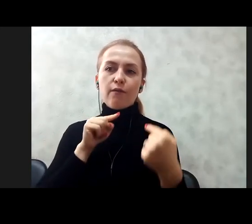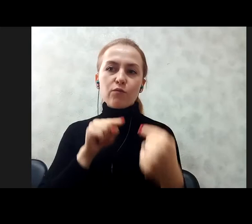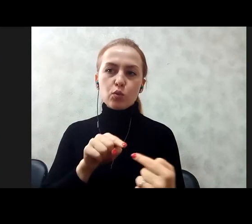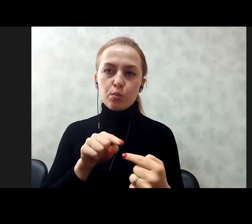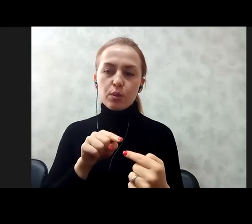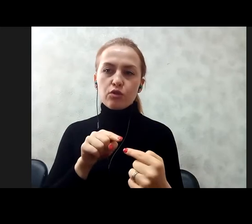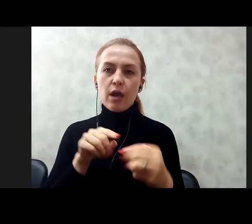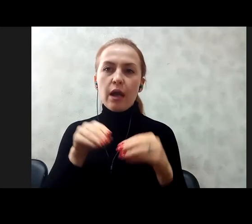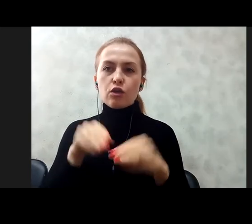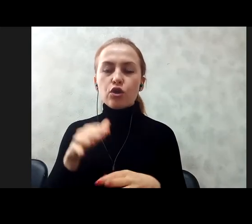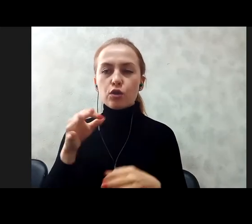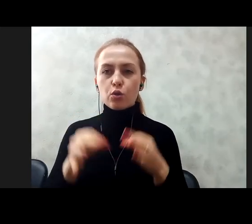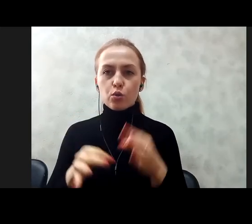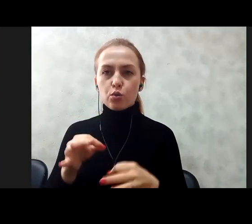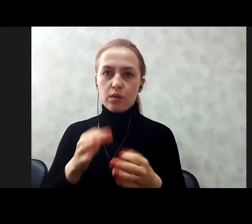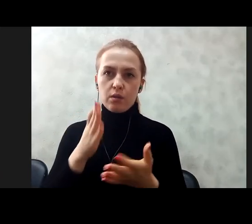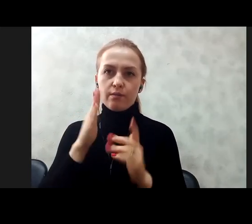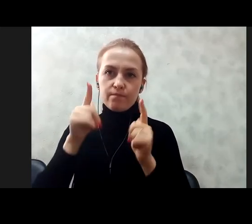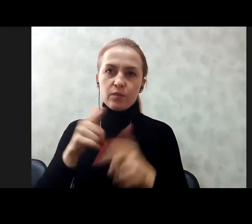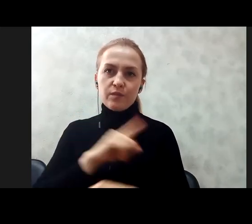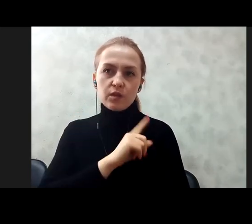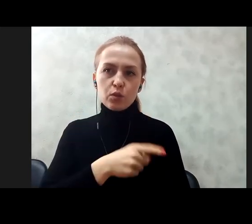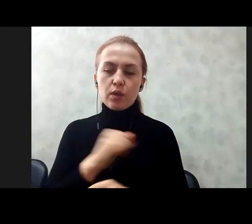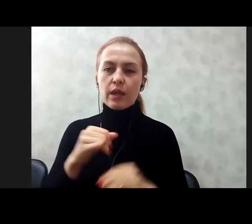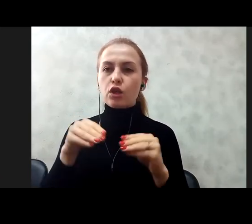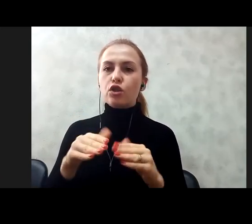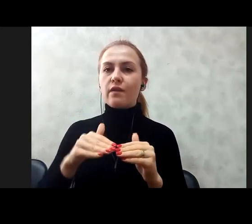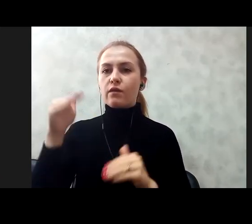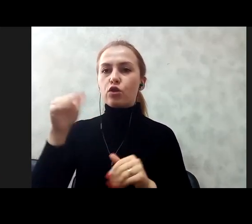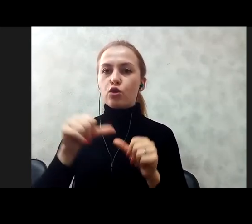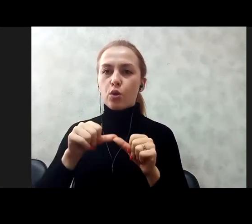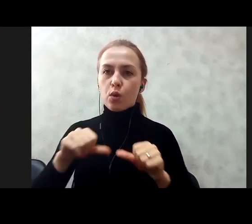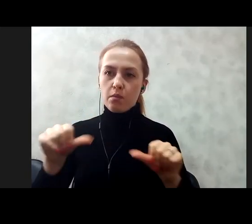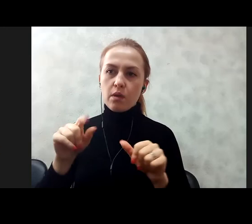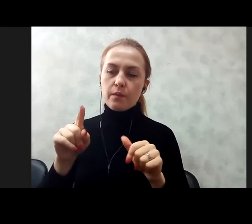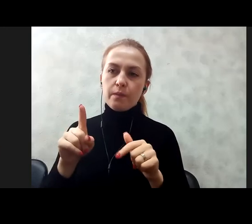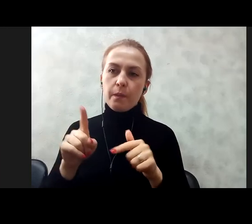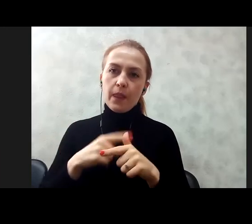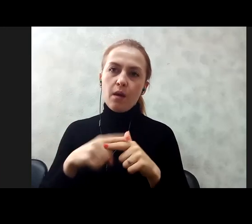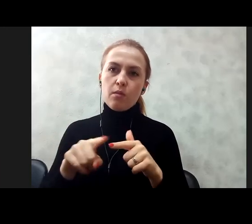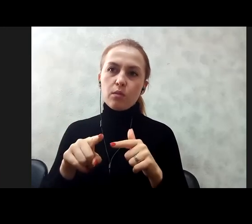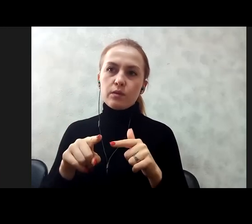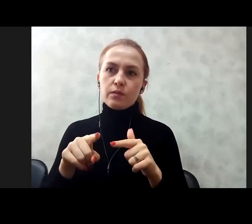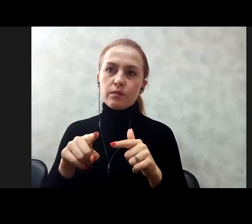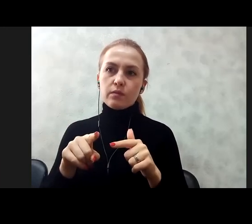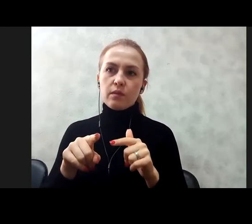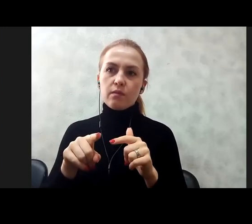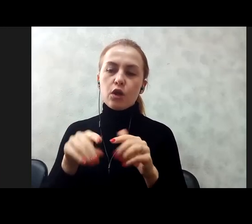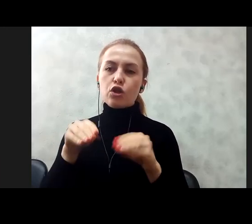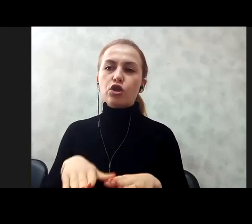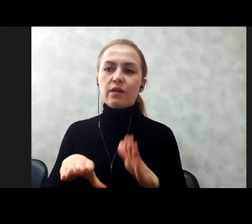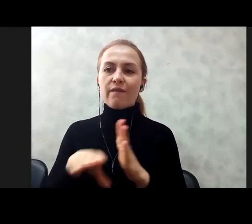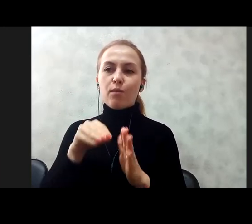culpability of individual members of such commissions, in spite of the available decisions